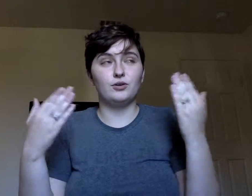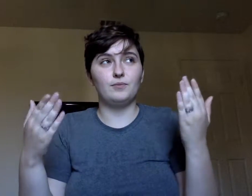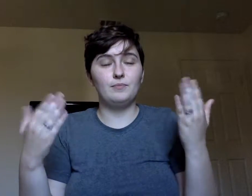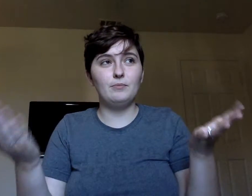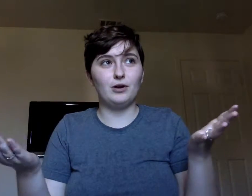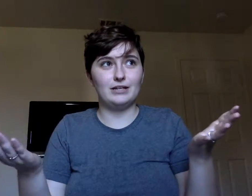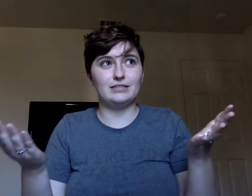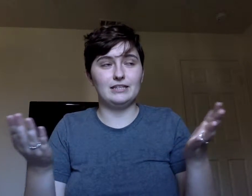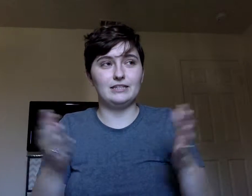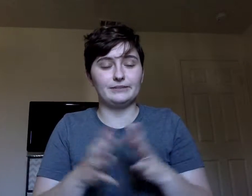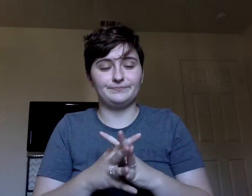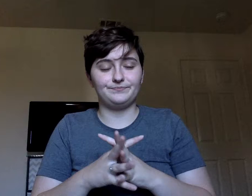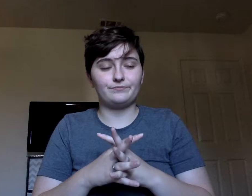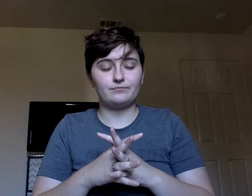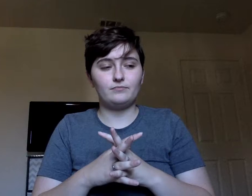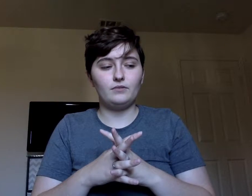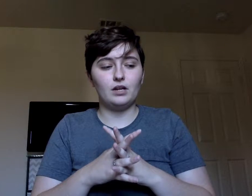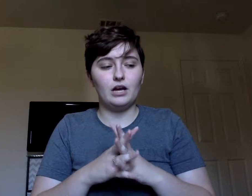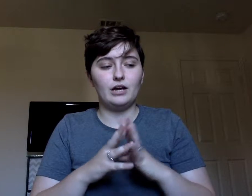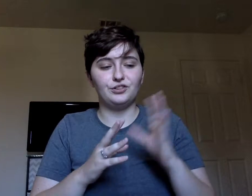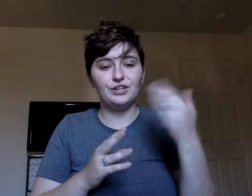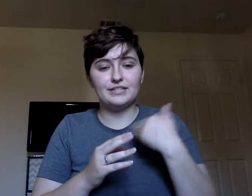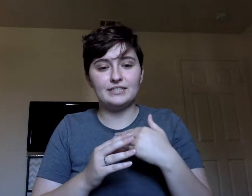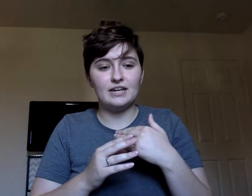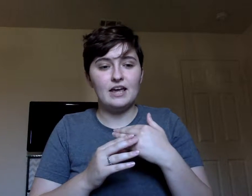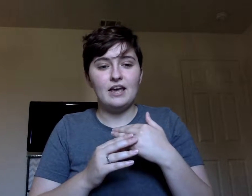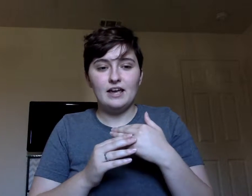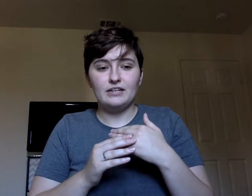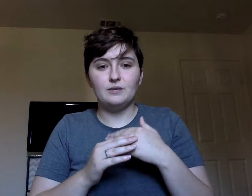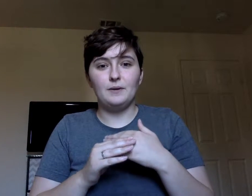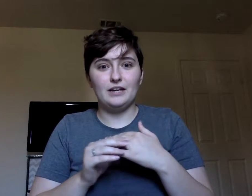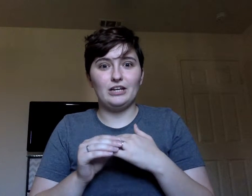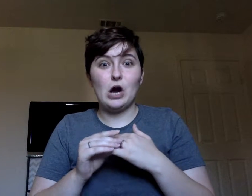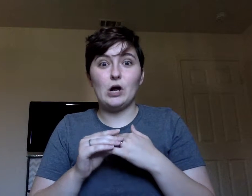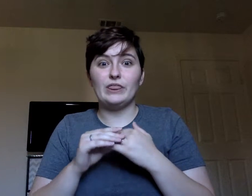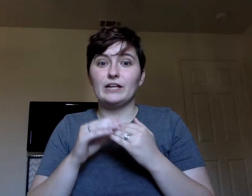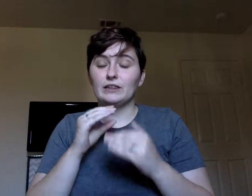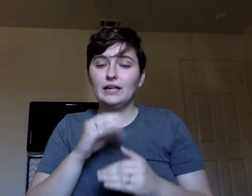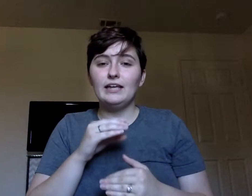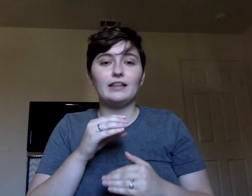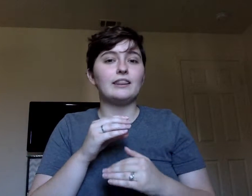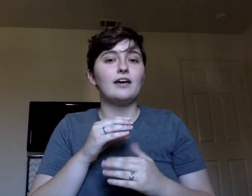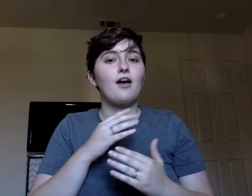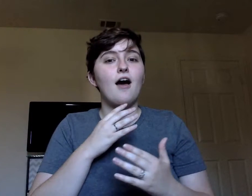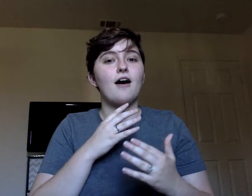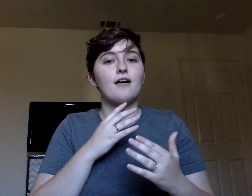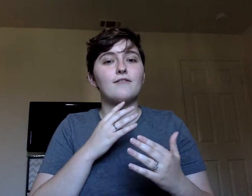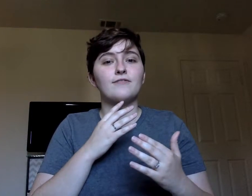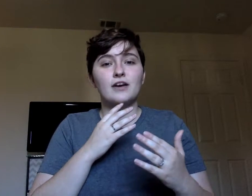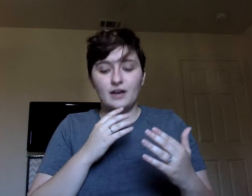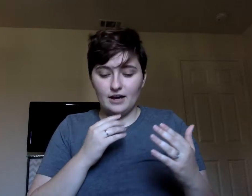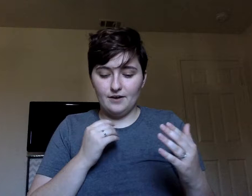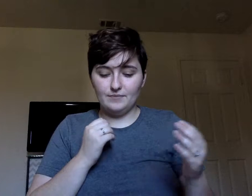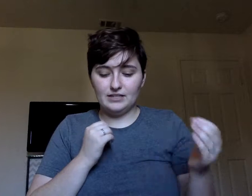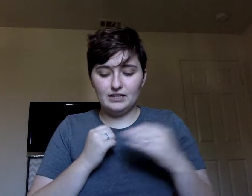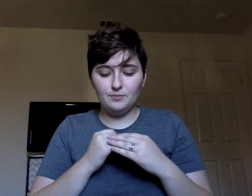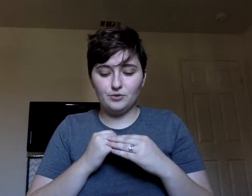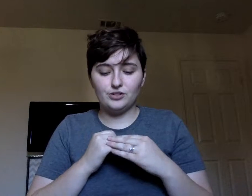to memorize these lists, depending on the length of the syllables.